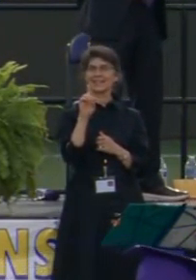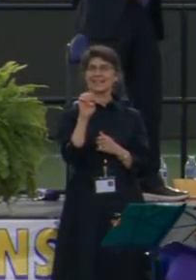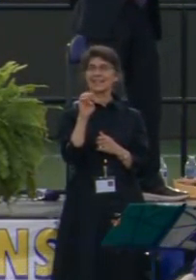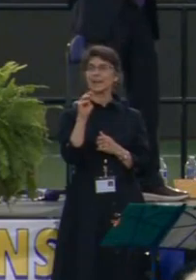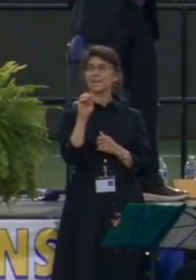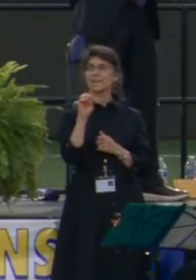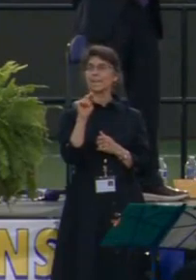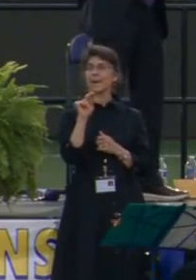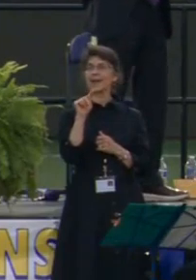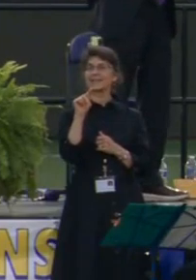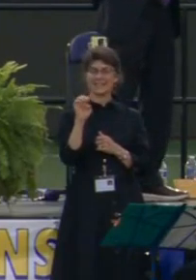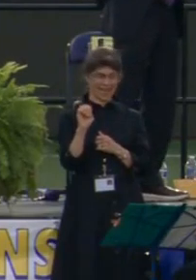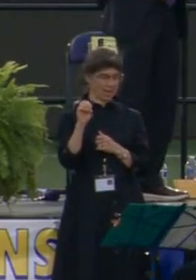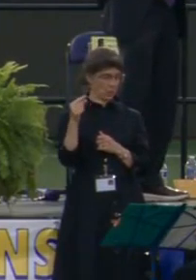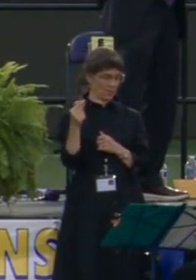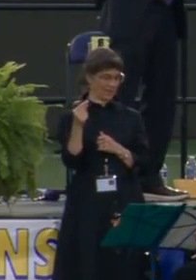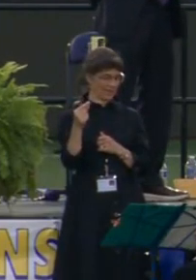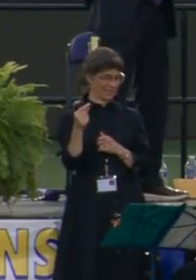Demonte Griffin.